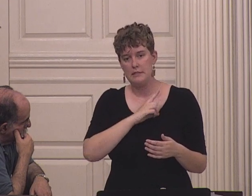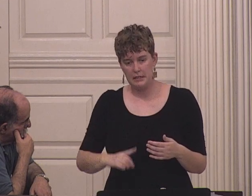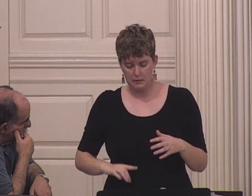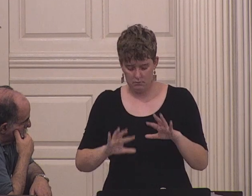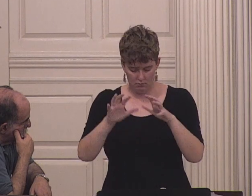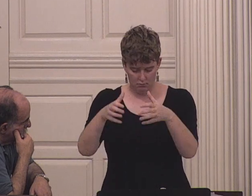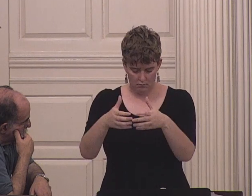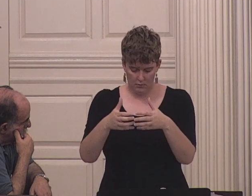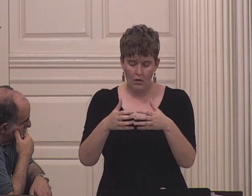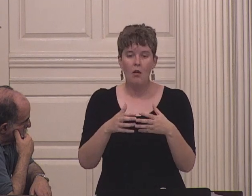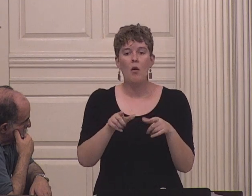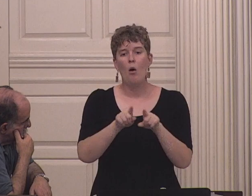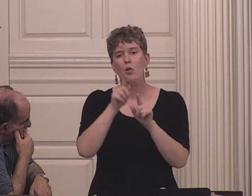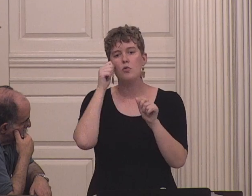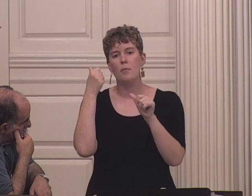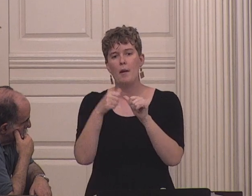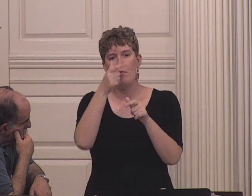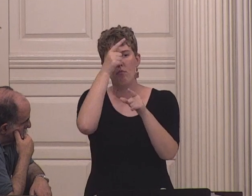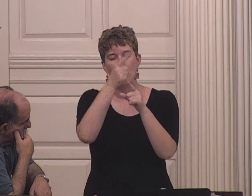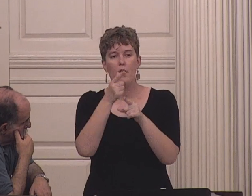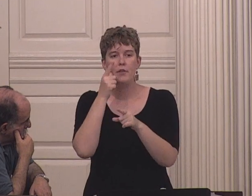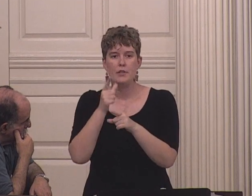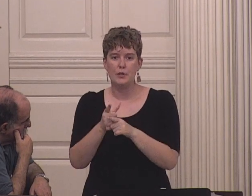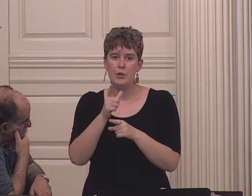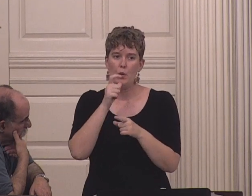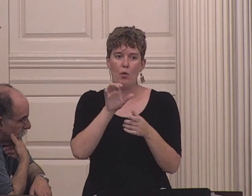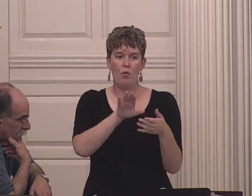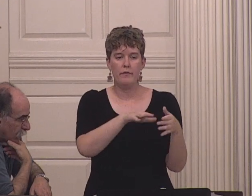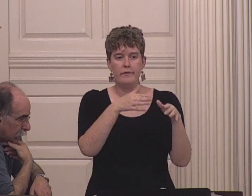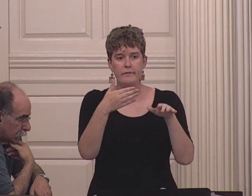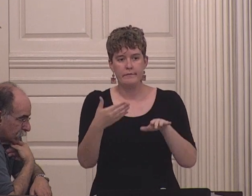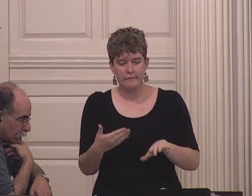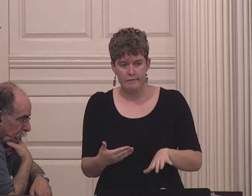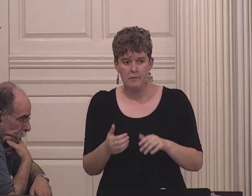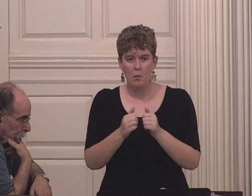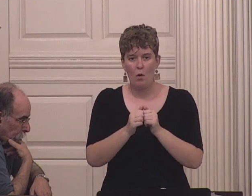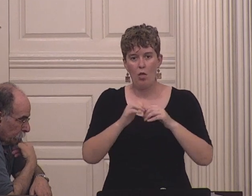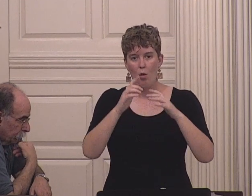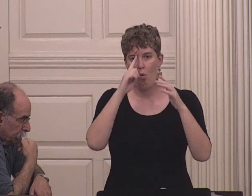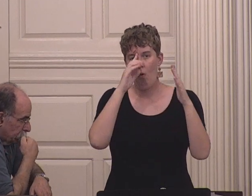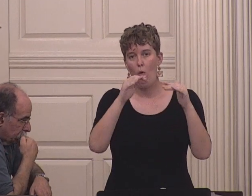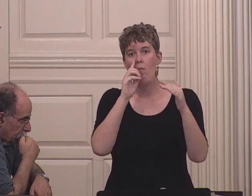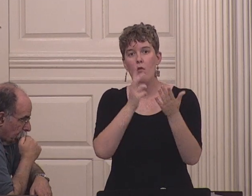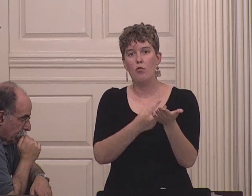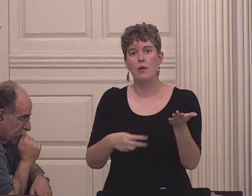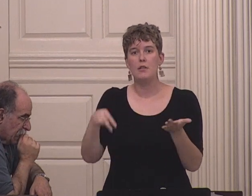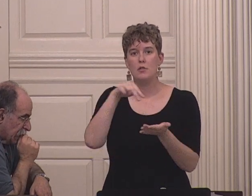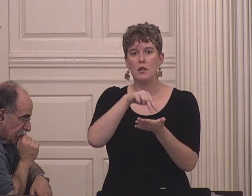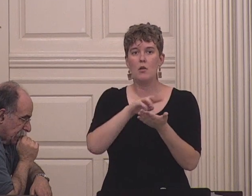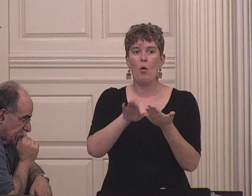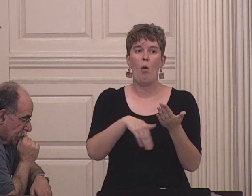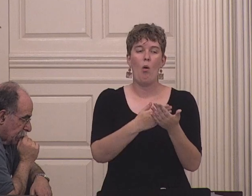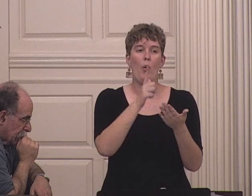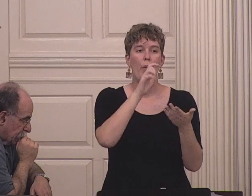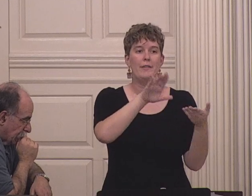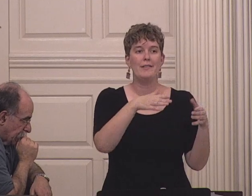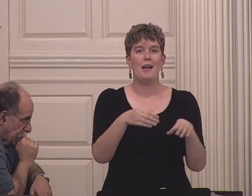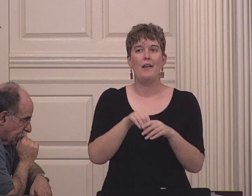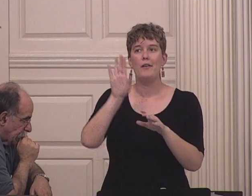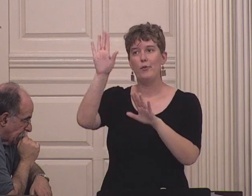also our brothers and sisters who have fallen asleep in the hope of the resurrection, and all who have died in your